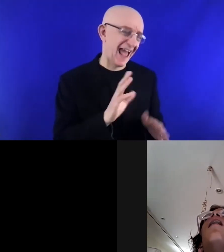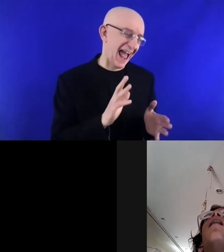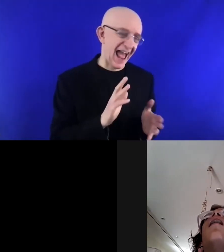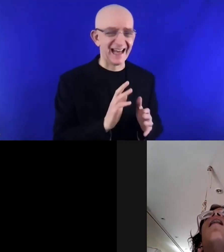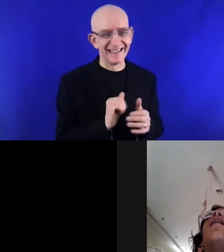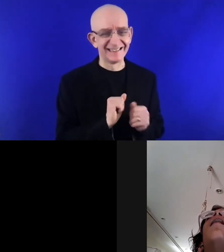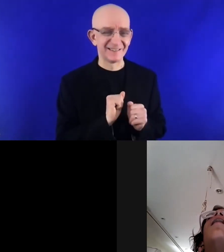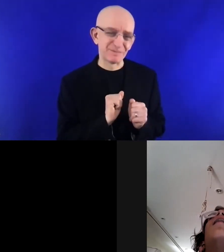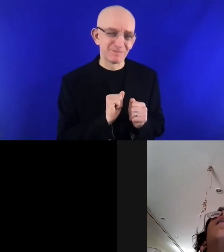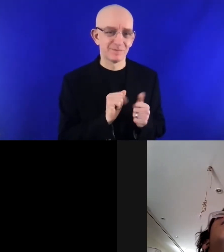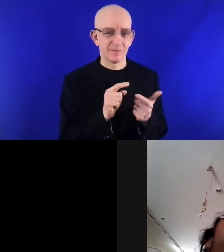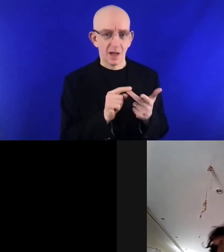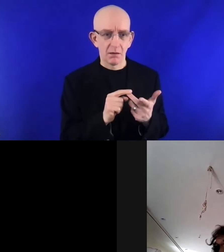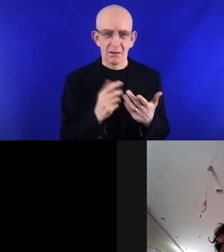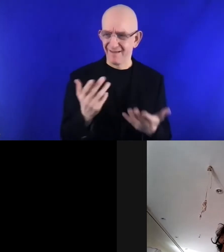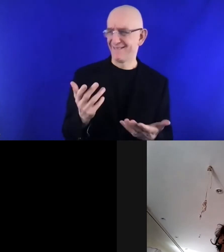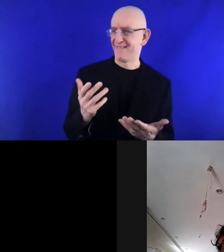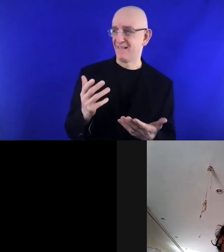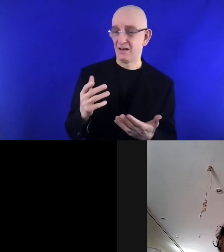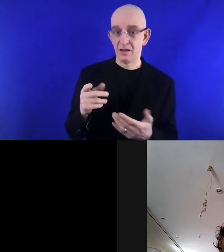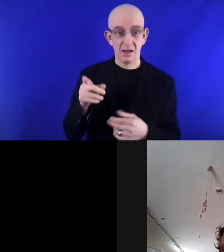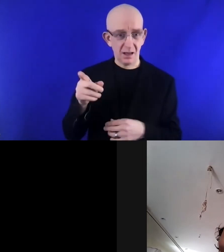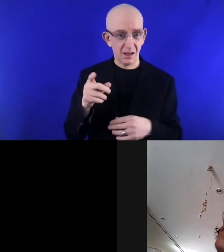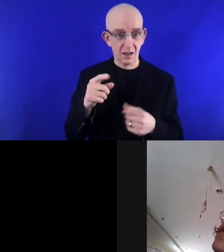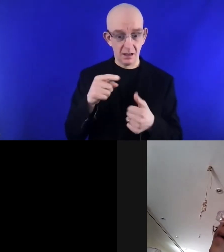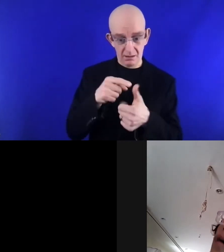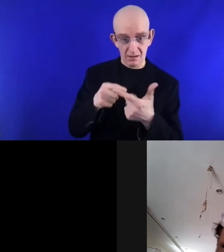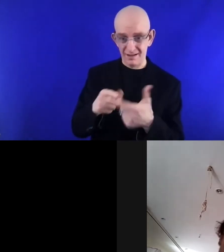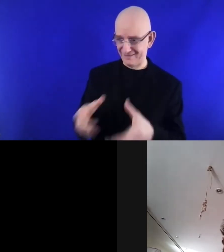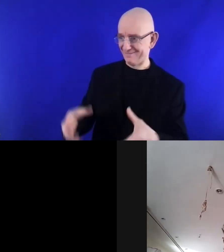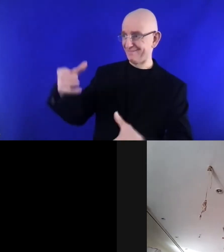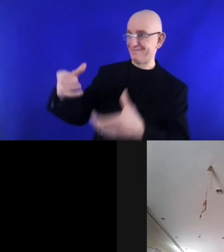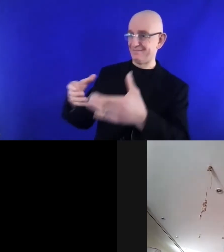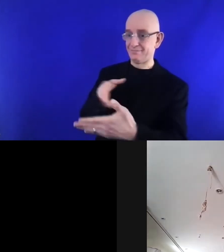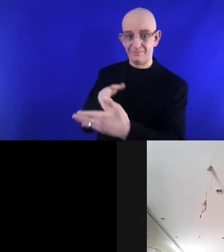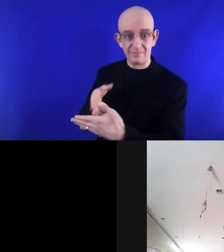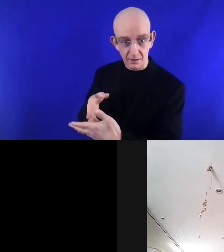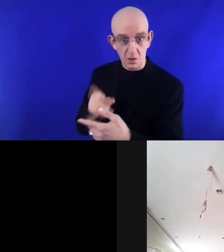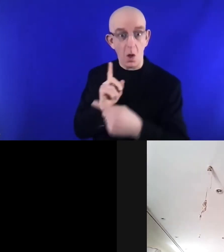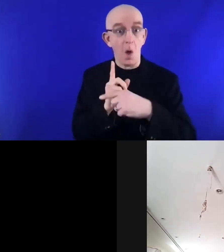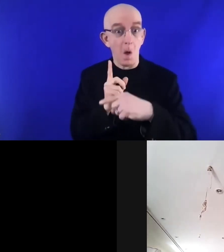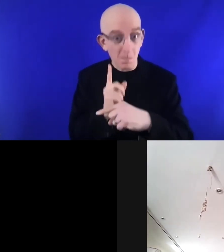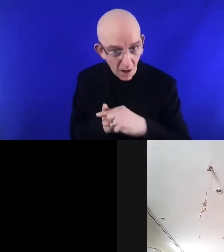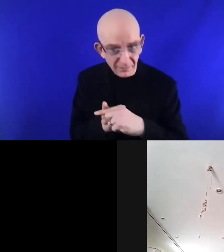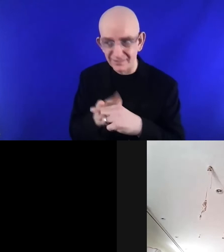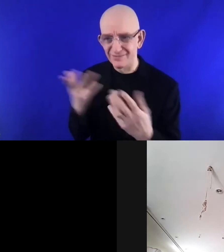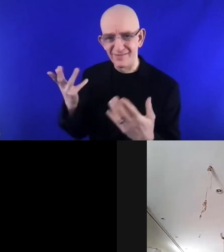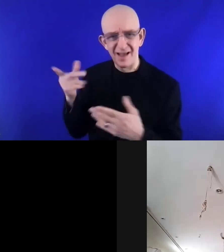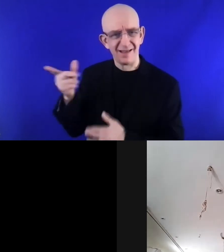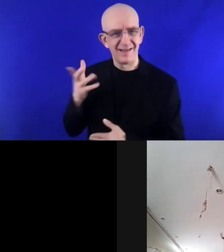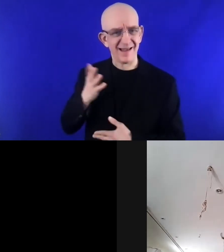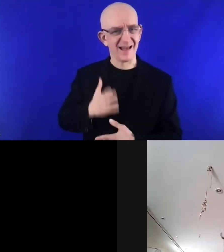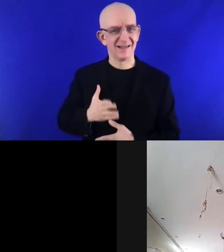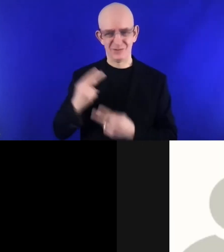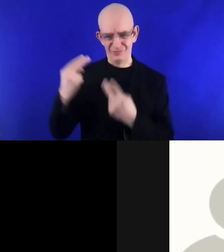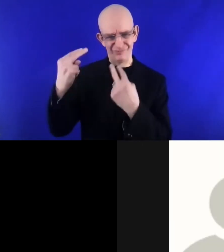in a society where we want to participate. Inclusion and participation are vital. Inclusion is participation, sorry.